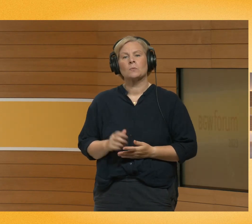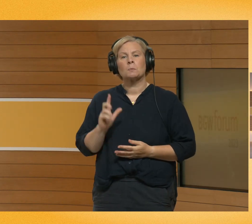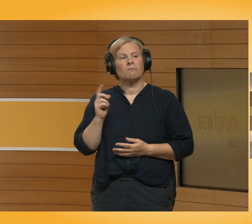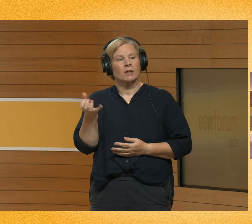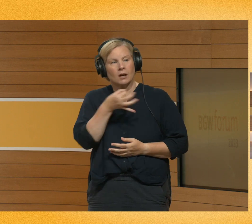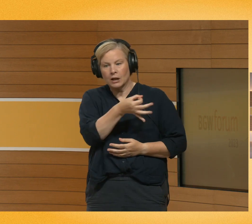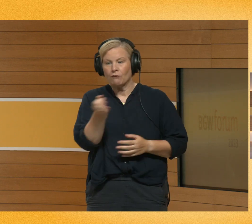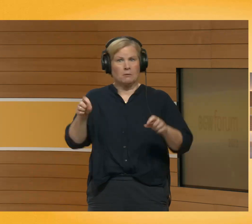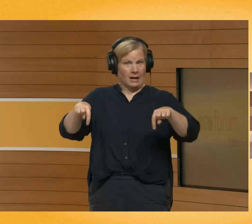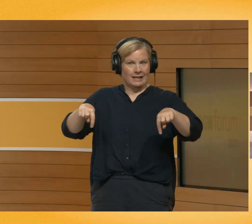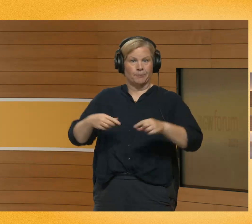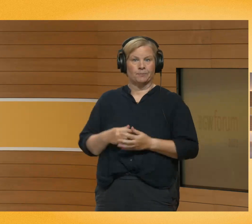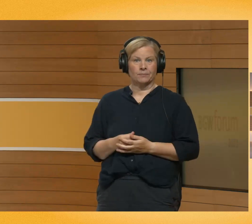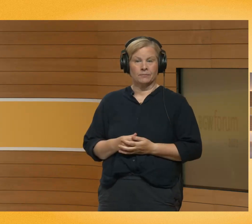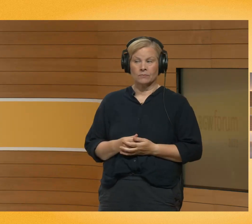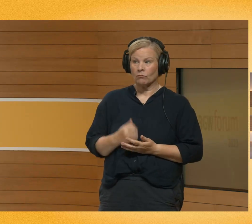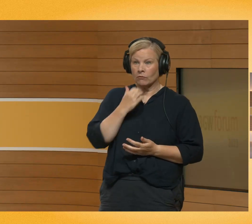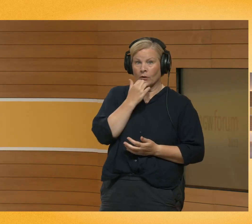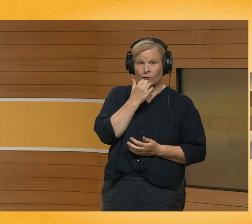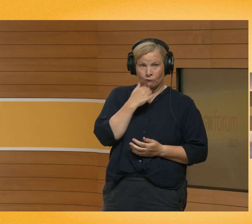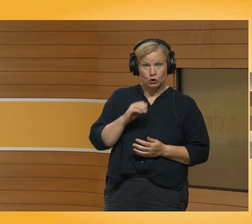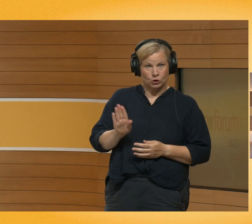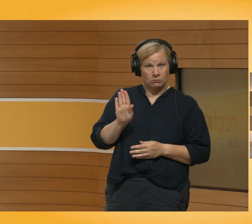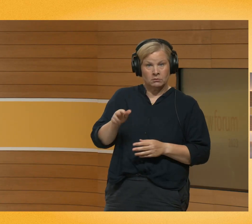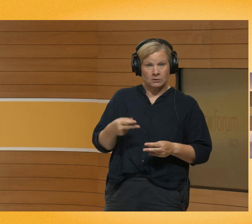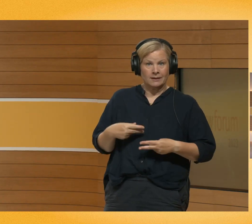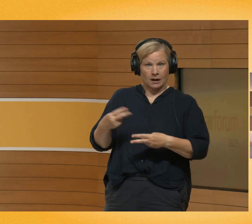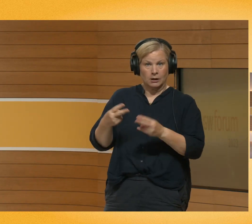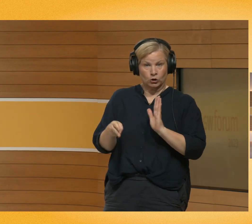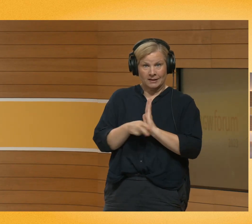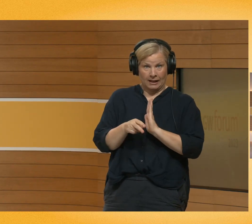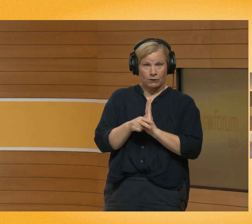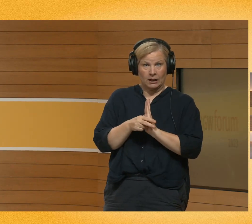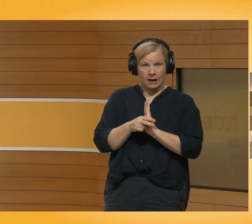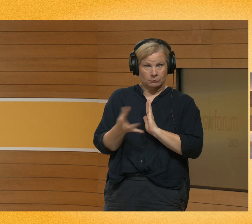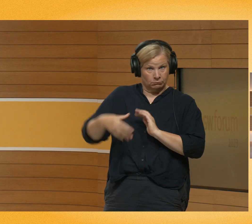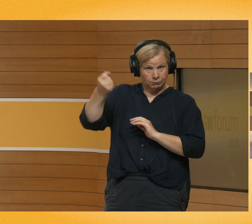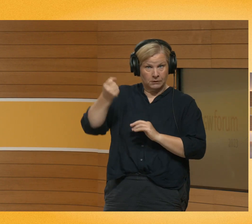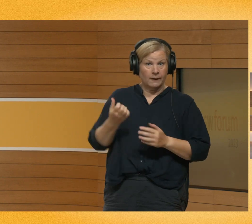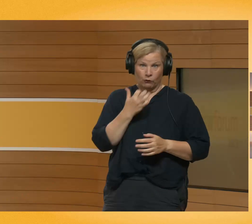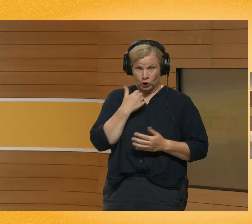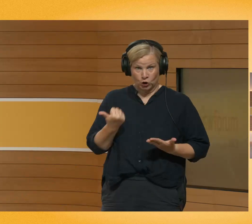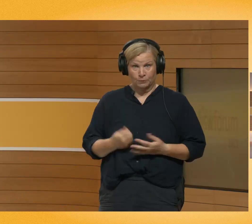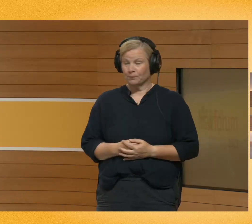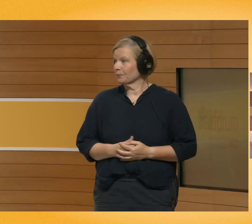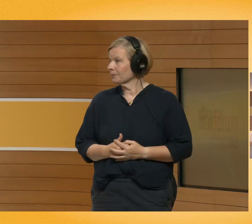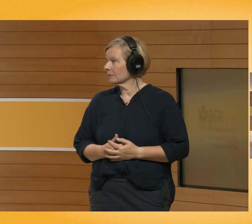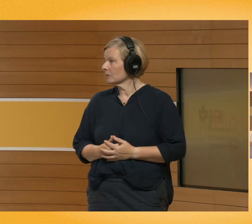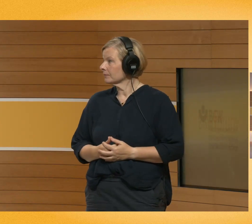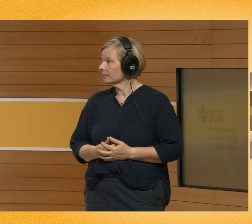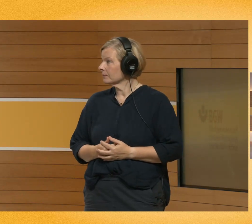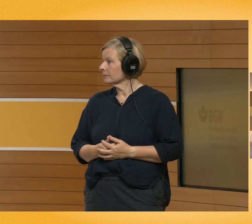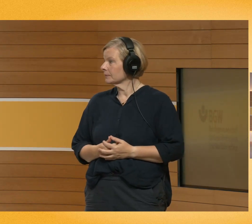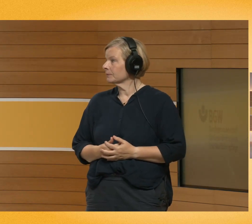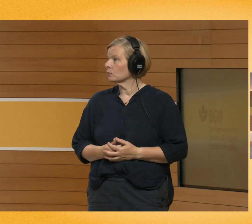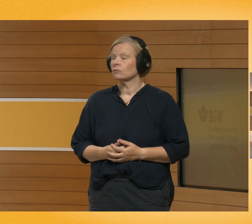for Magnet designation in the end? I suppose for all the reasons discussed, it's not possible at this point